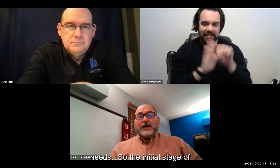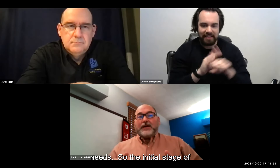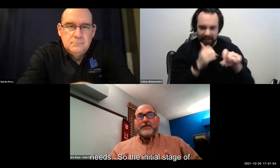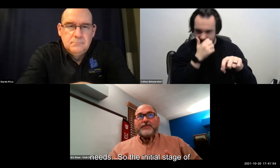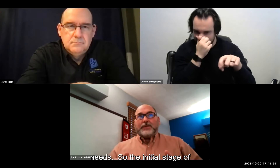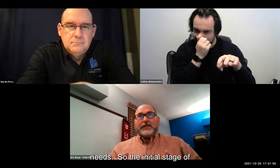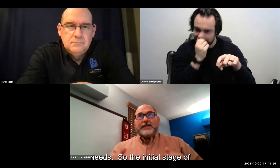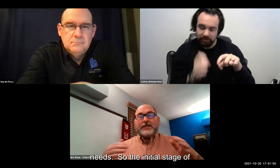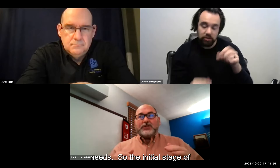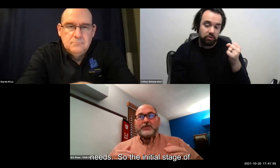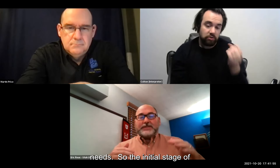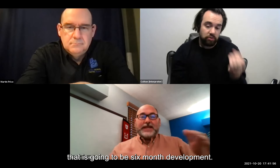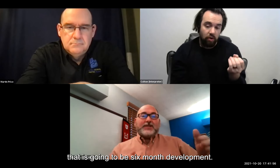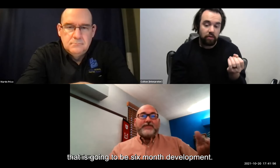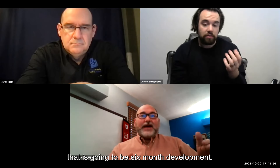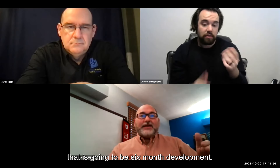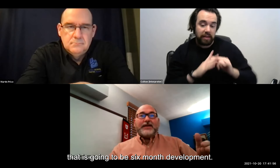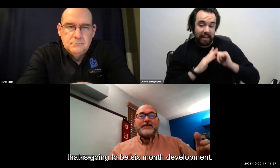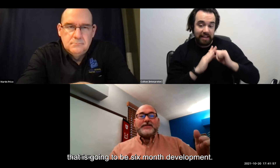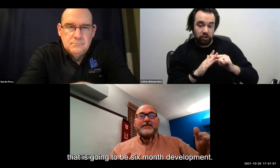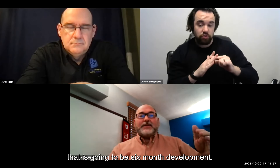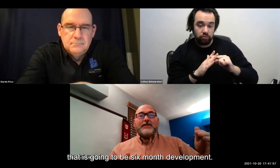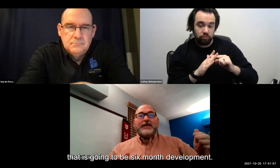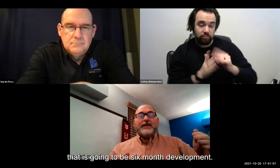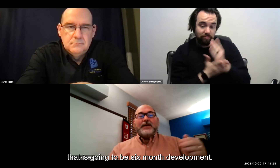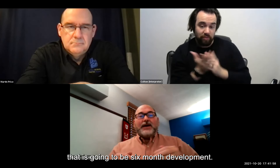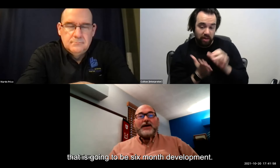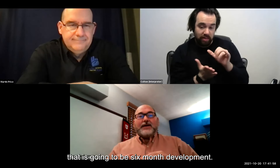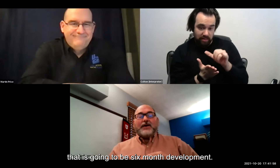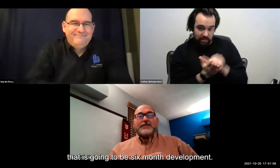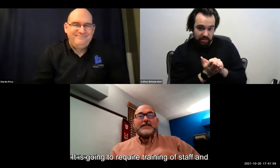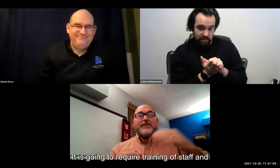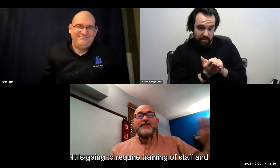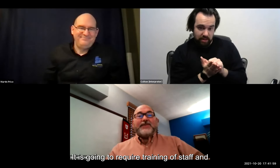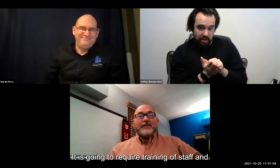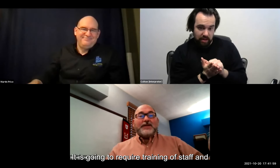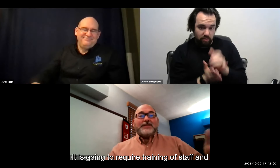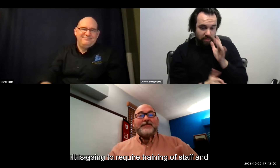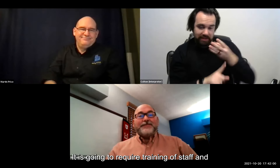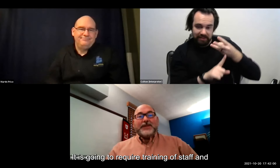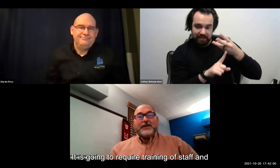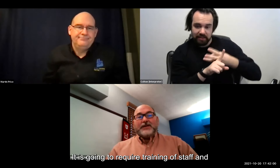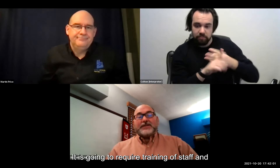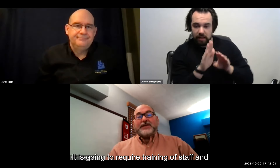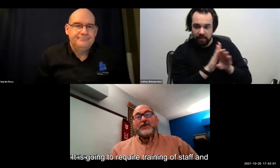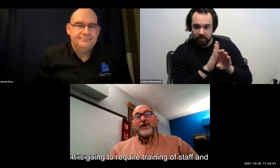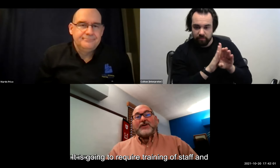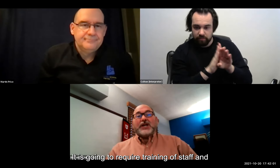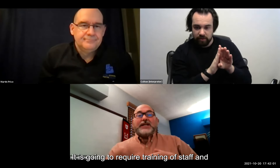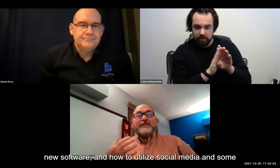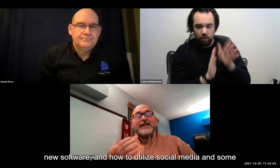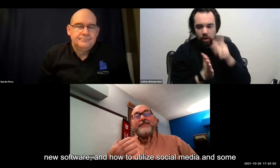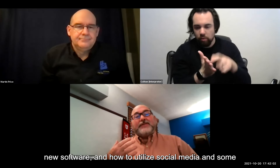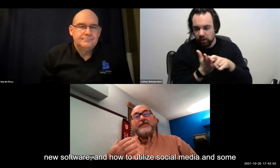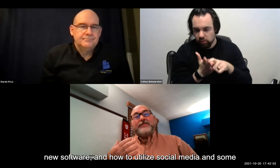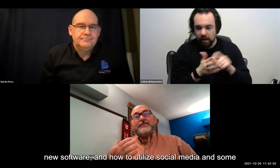So the initial stage of that is going to be a 6-month development. It's going to require